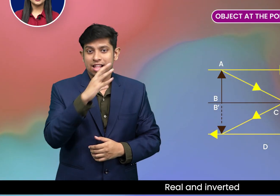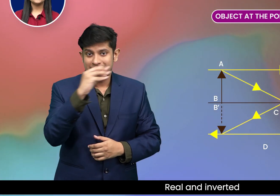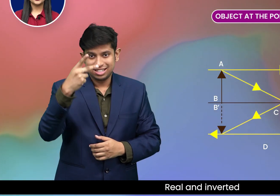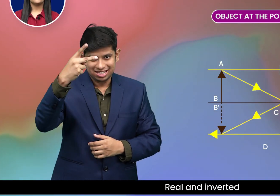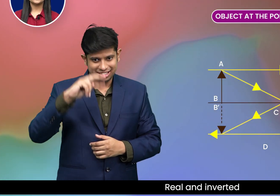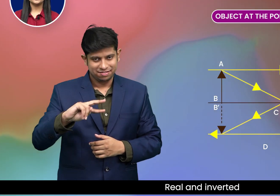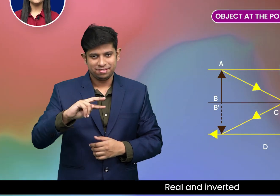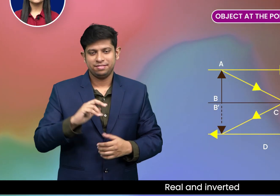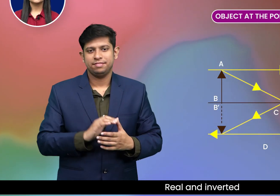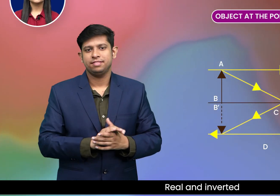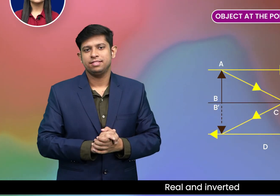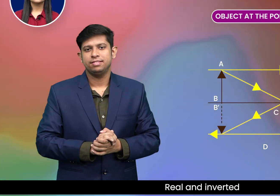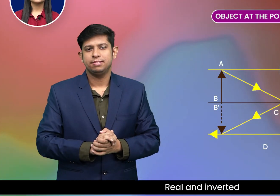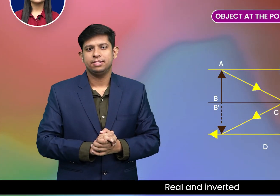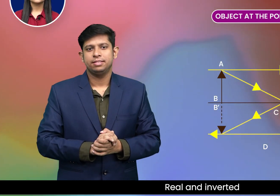real and inverted.